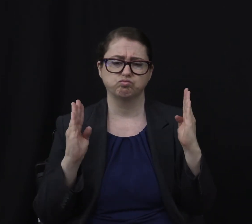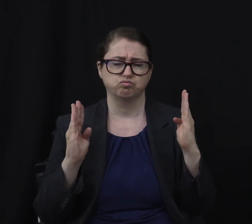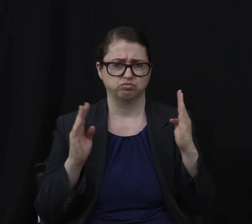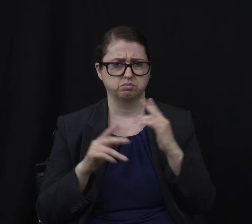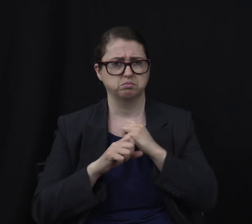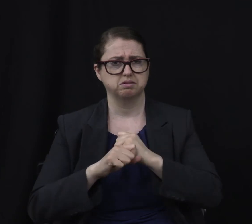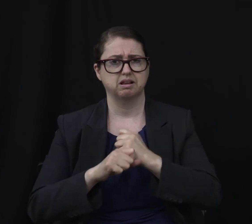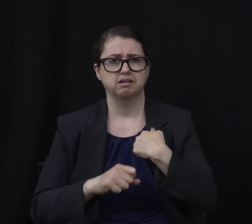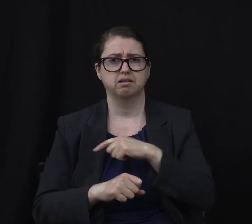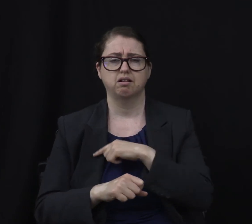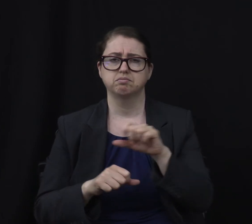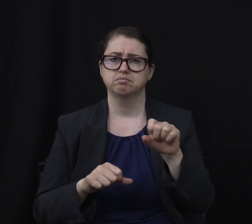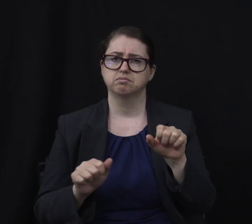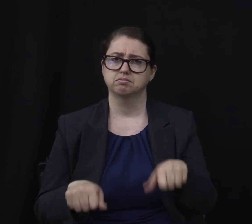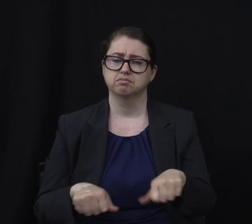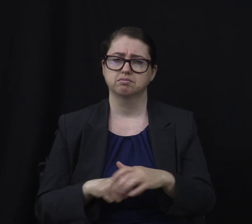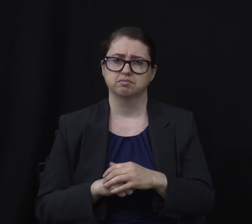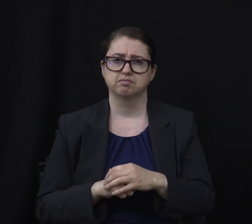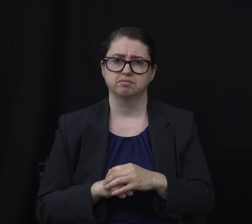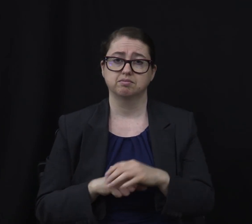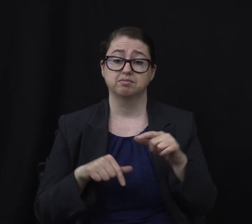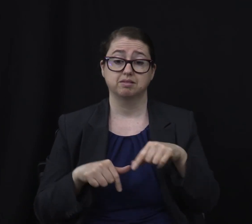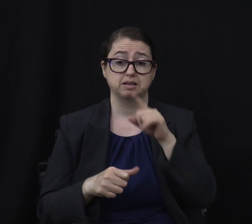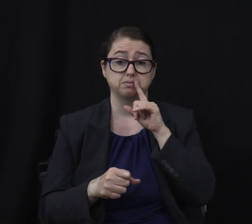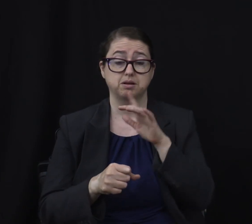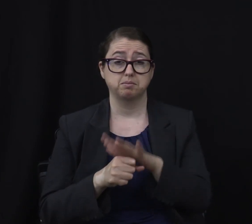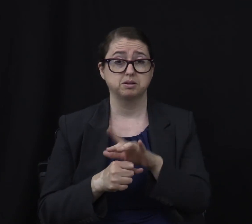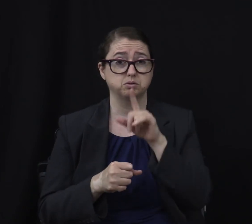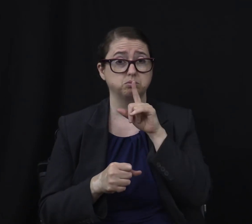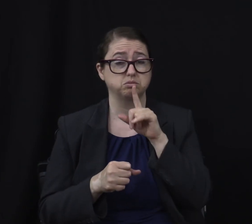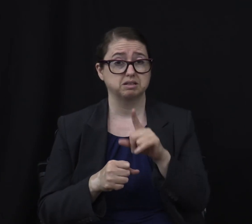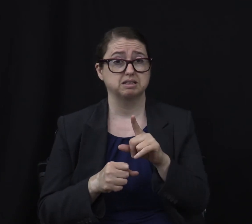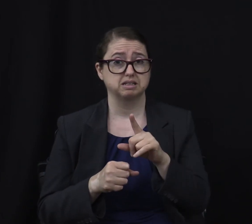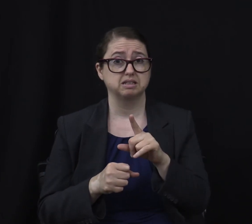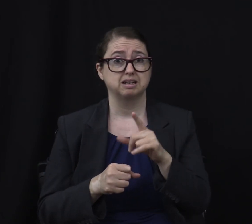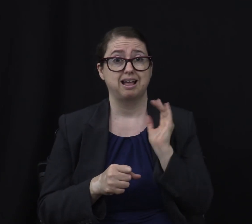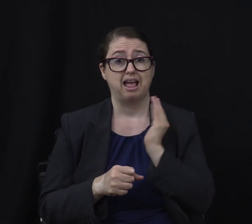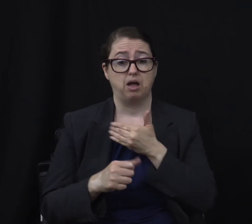promises have too low an estimation amongst our young people.